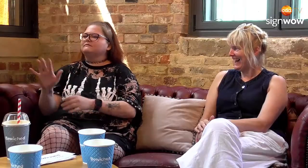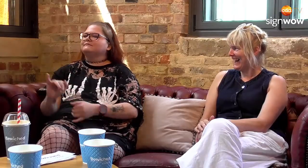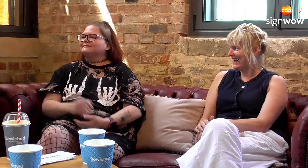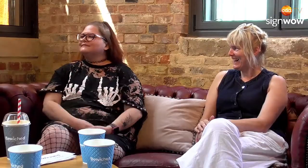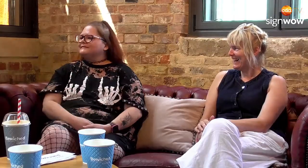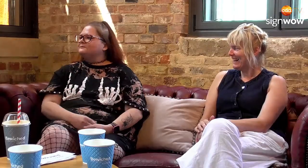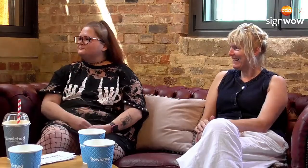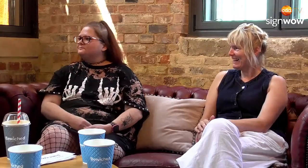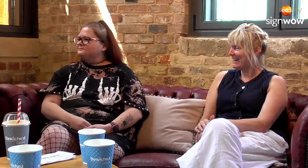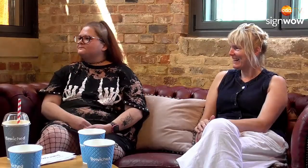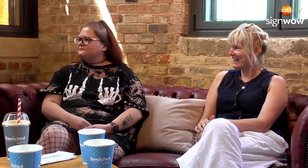see, okay.